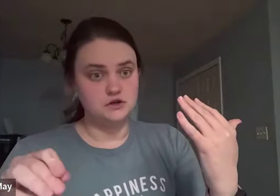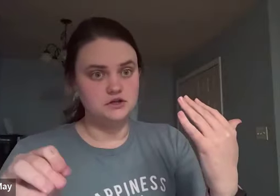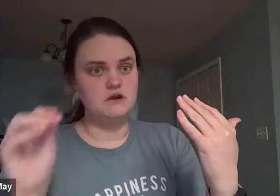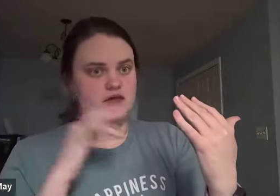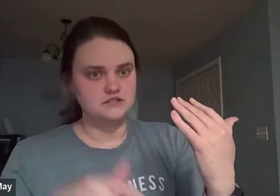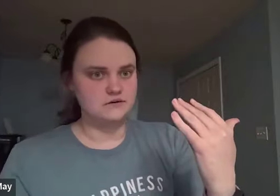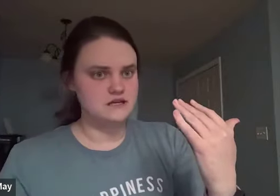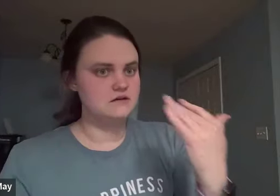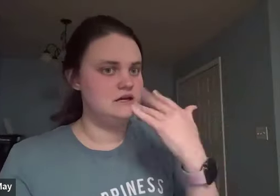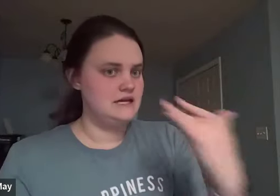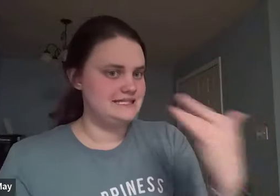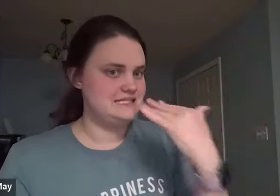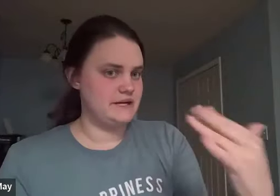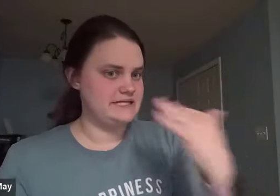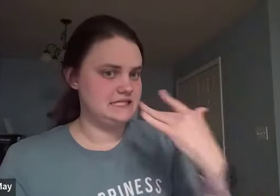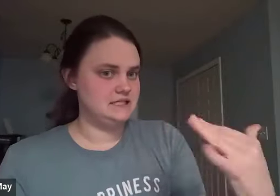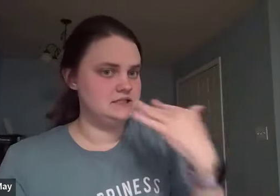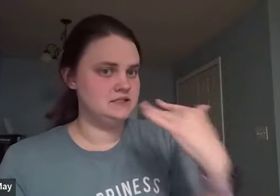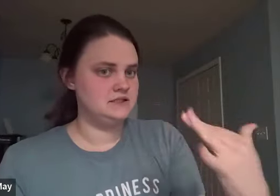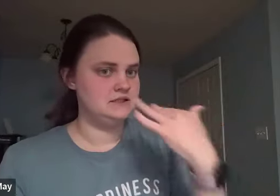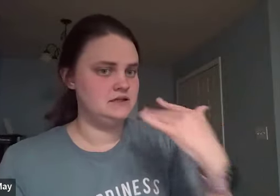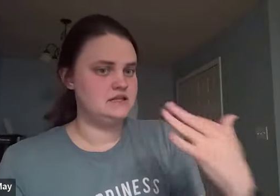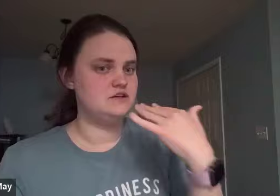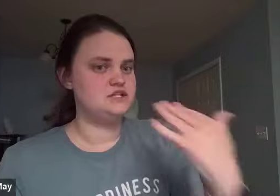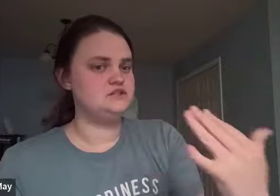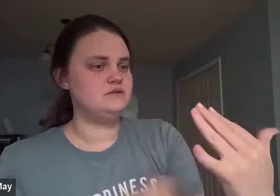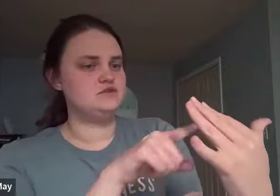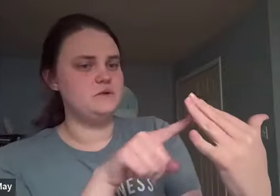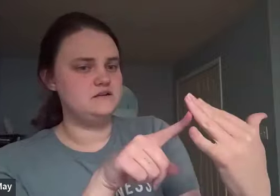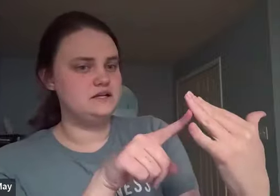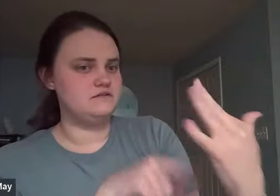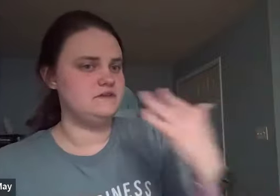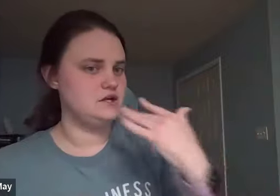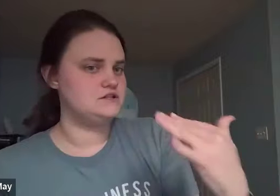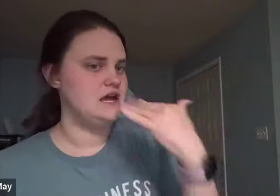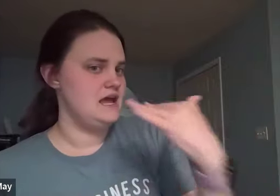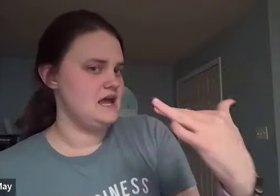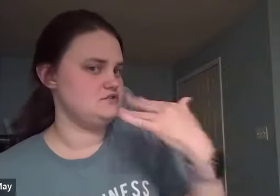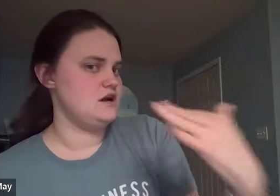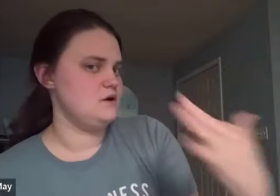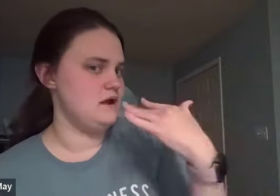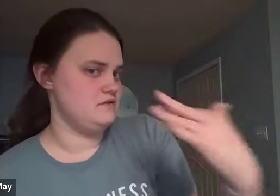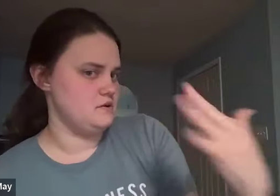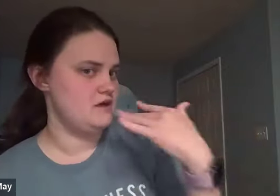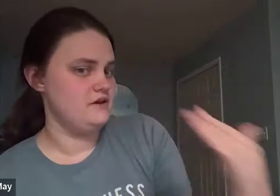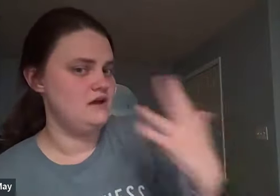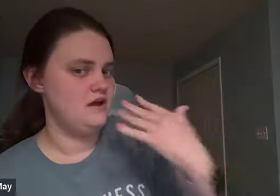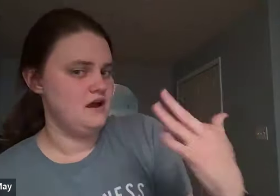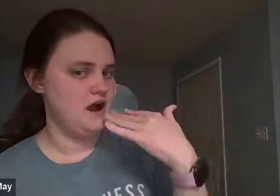you, and then I'll slow it down. It's spicy. And so what you're doing is you're wiggling your fingers as they're coming away from your mouth. I think